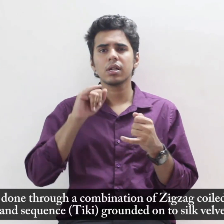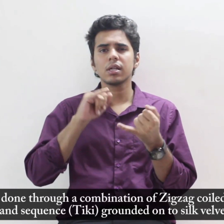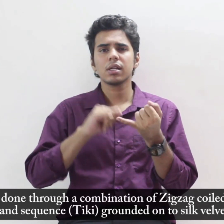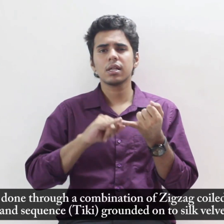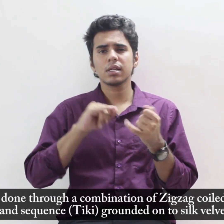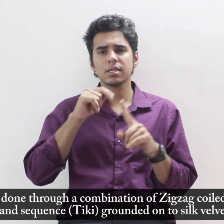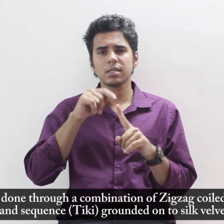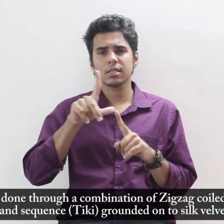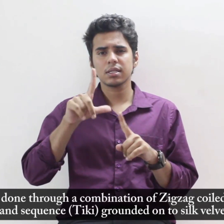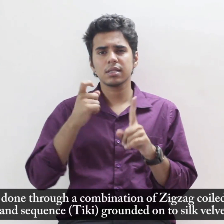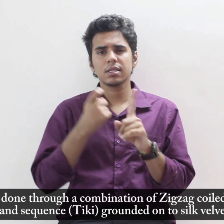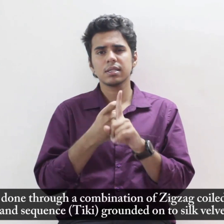velvet.